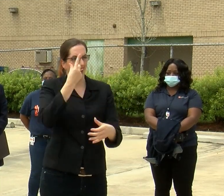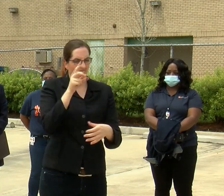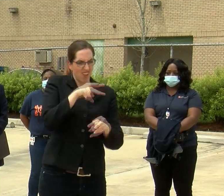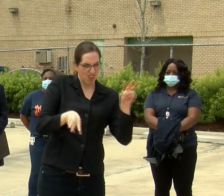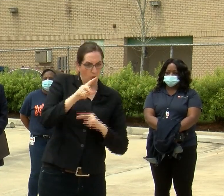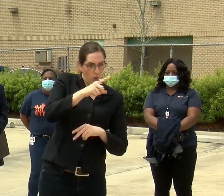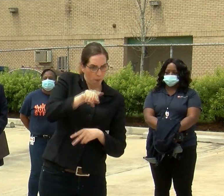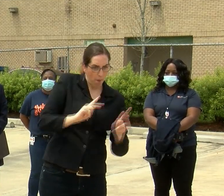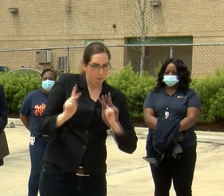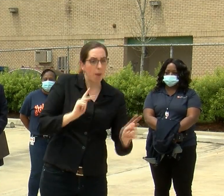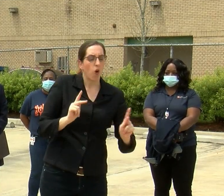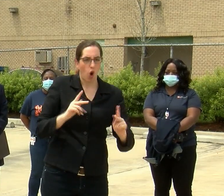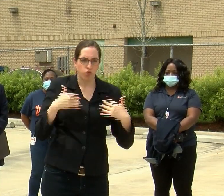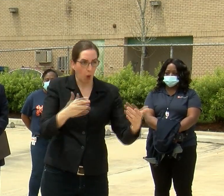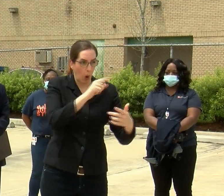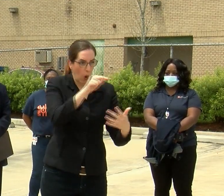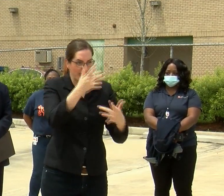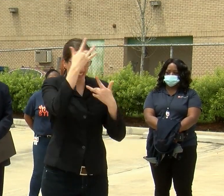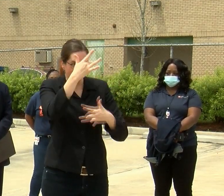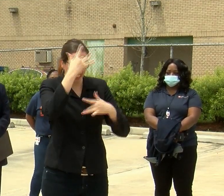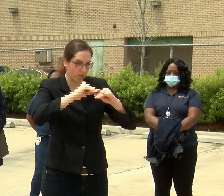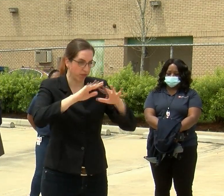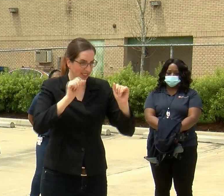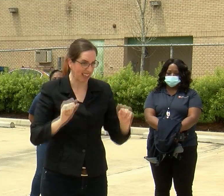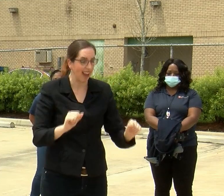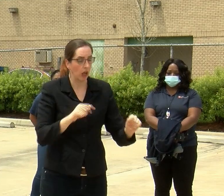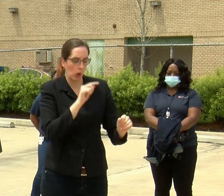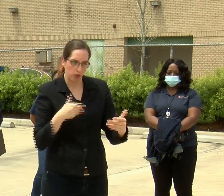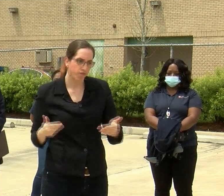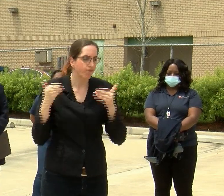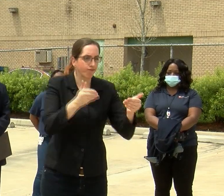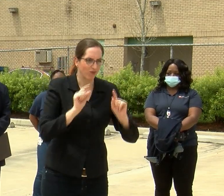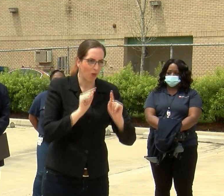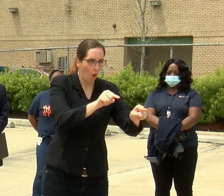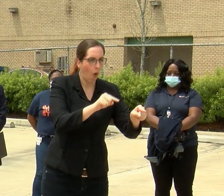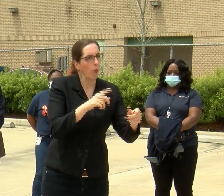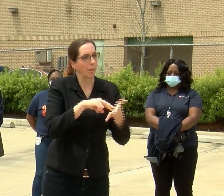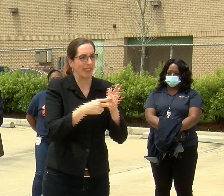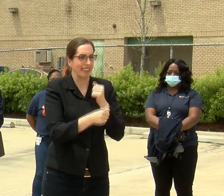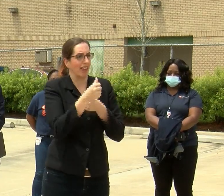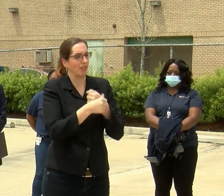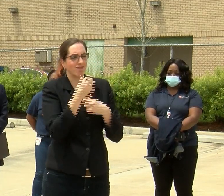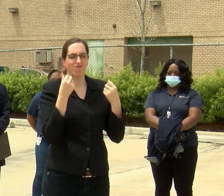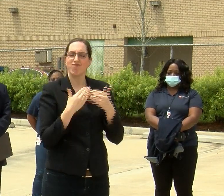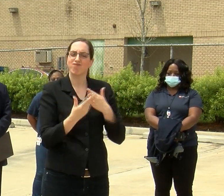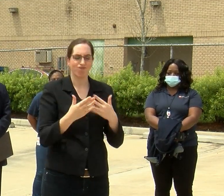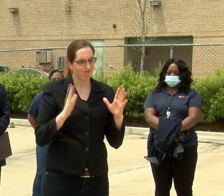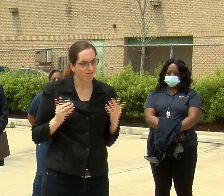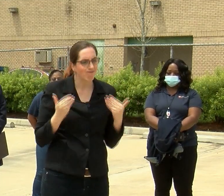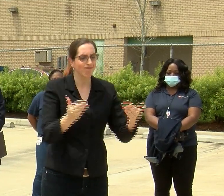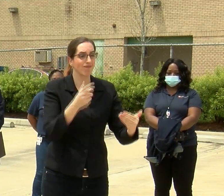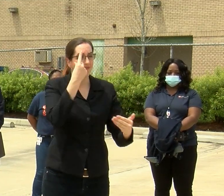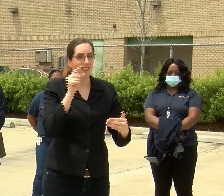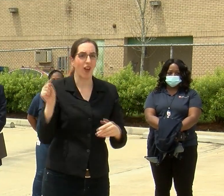who go out and deal with people who have infectious diseases in particular are also putting themselves in the line. But the health department workers, those people that go out